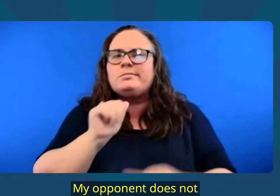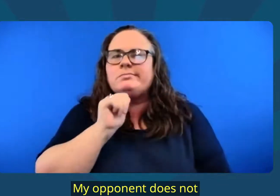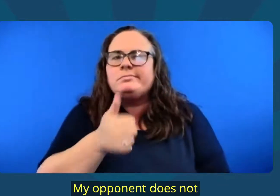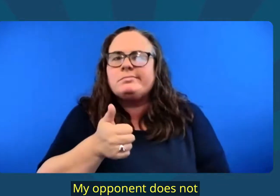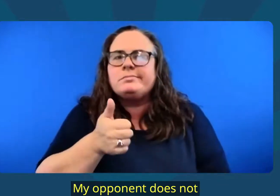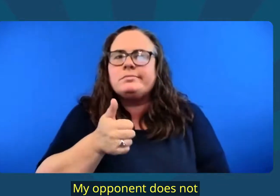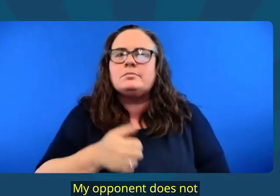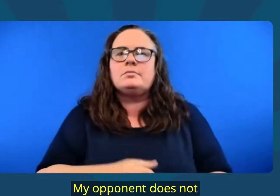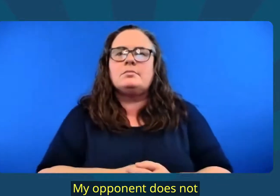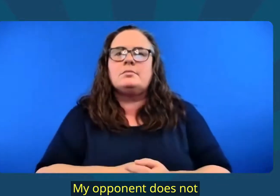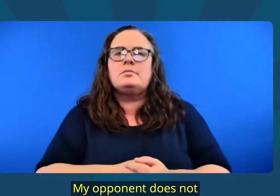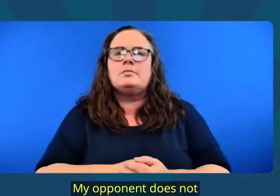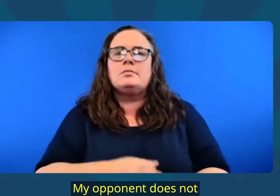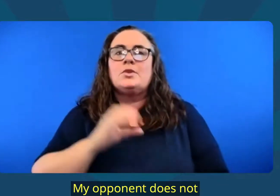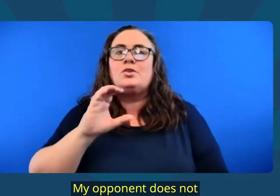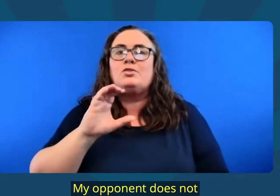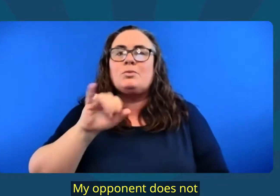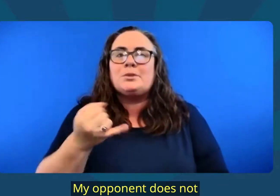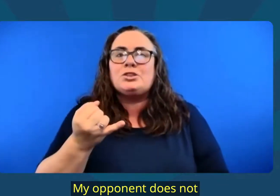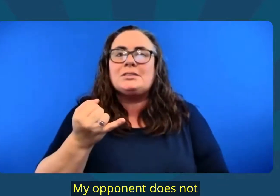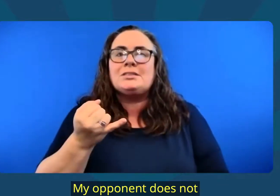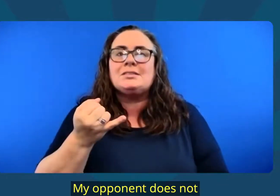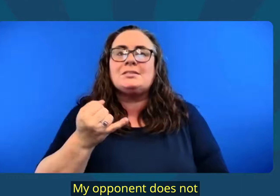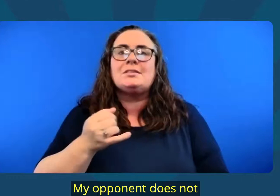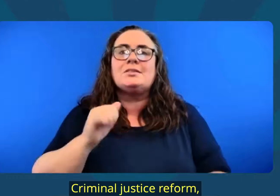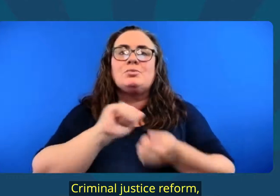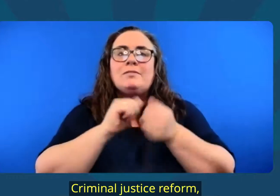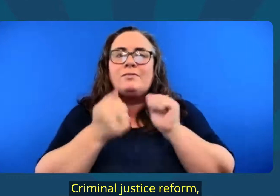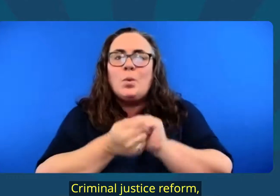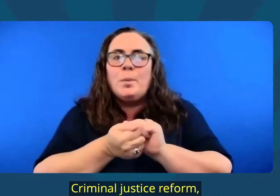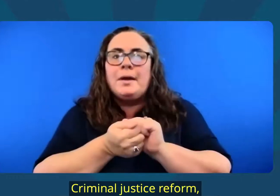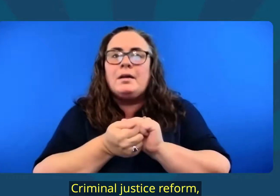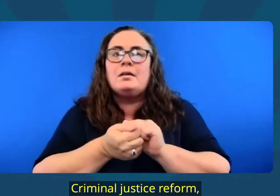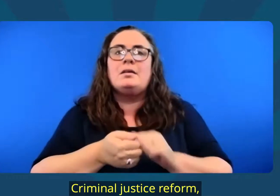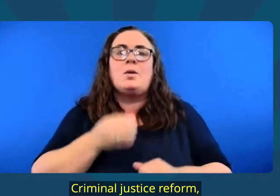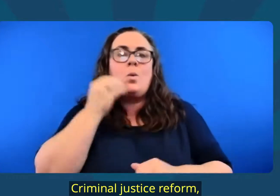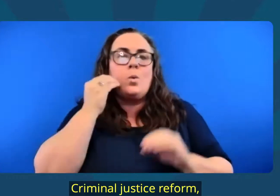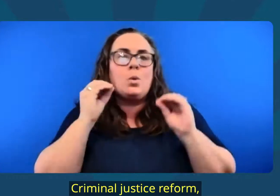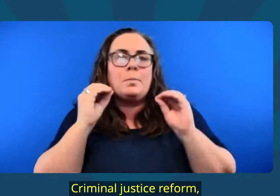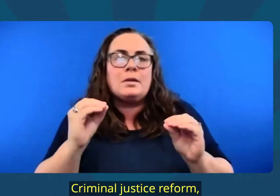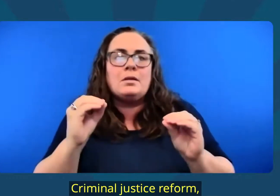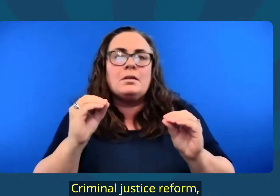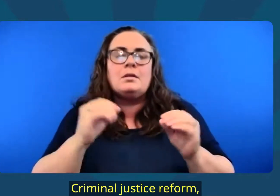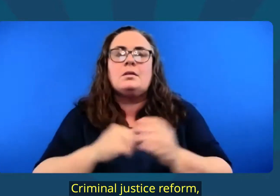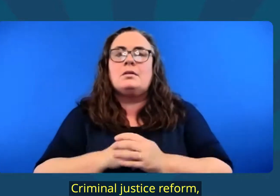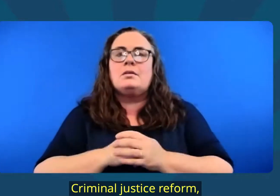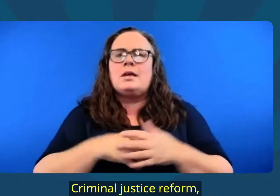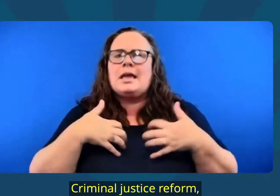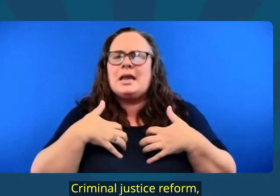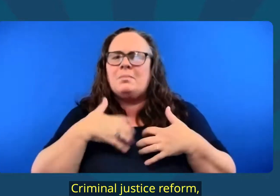My opponent does not support school choice. Criminal justice reform,